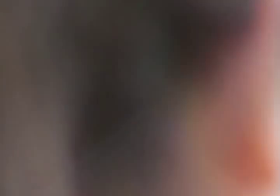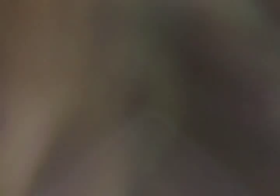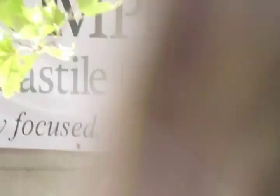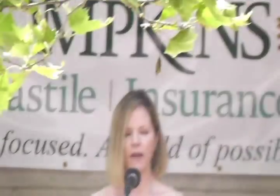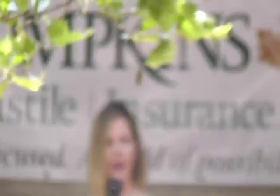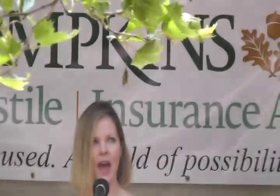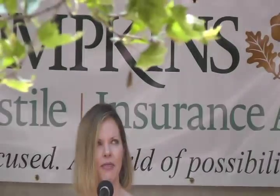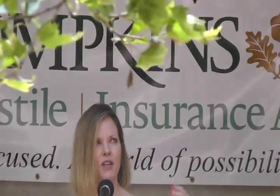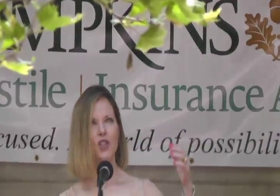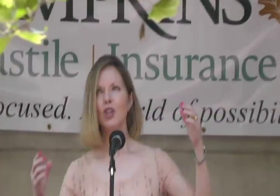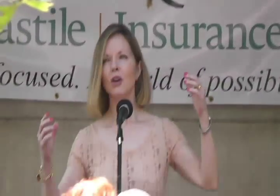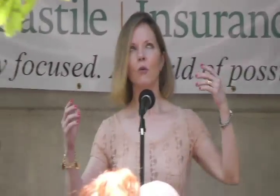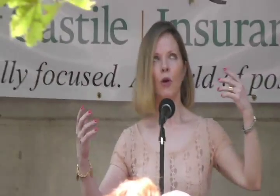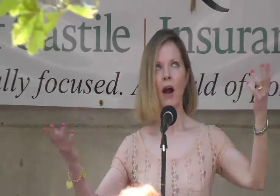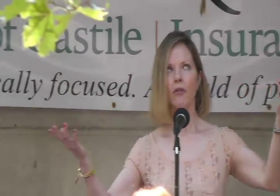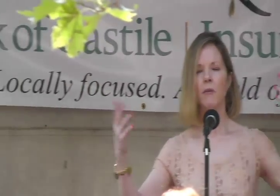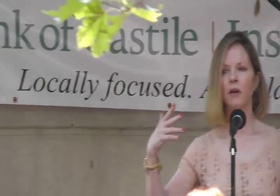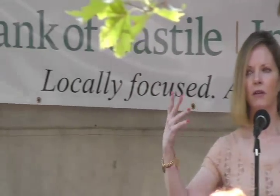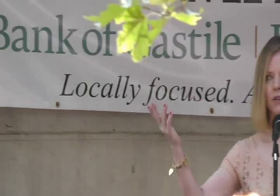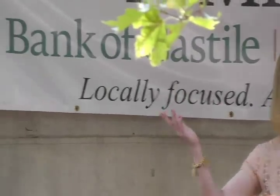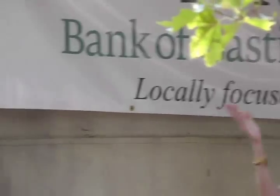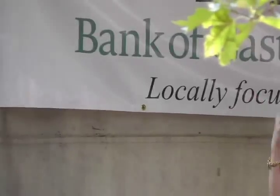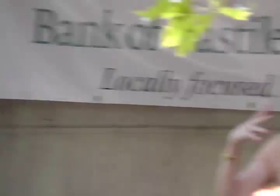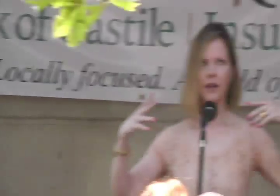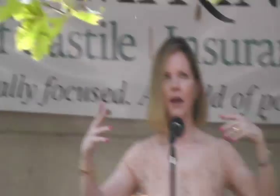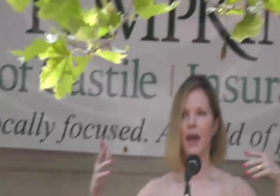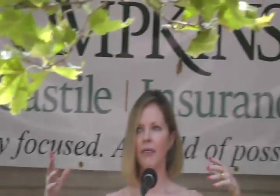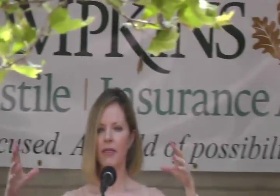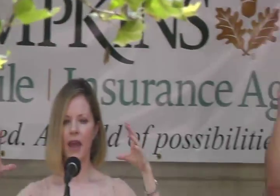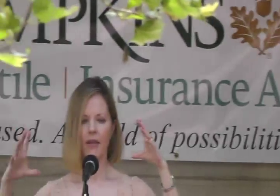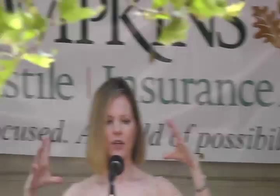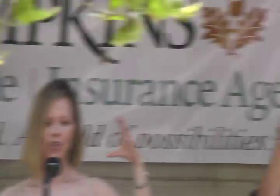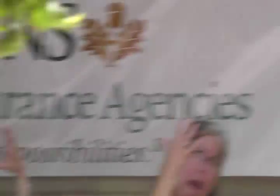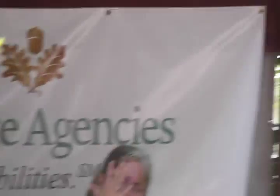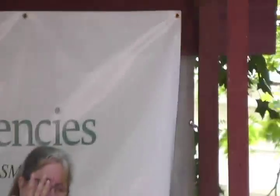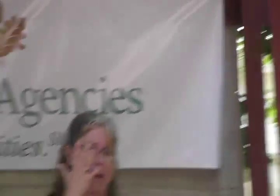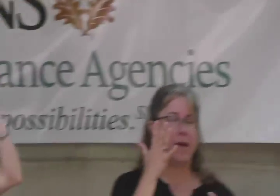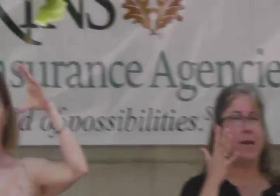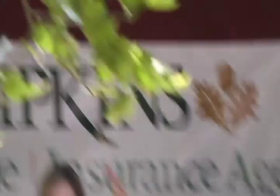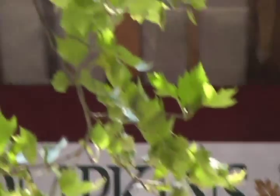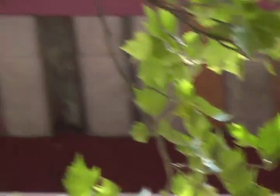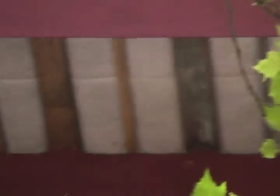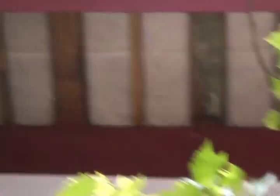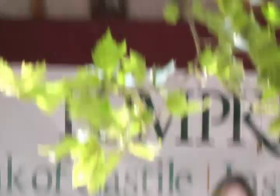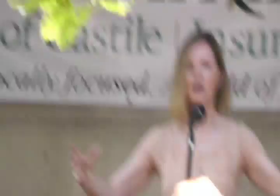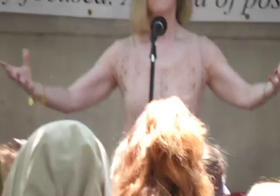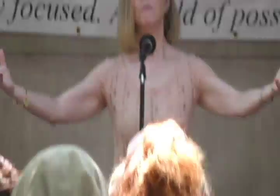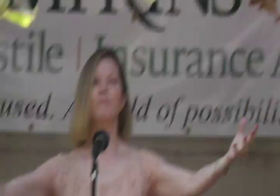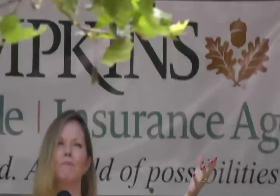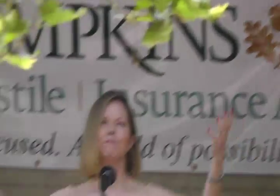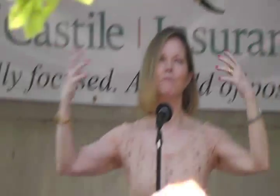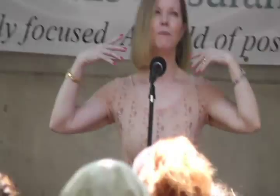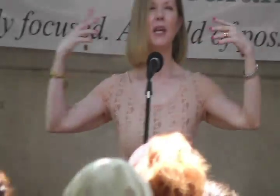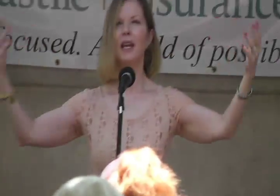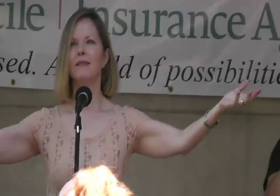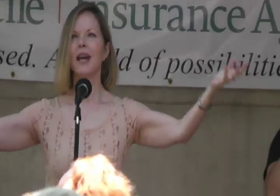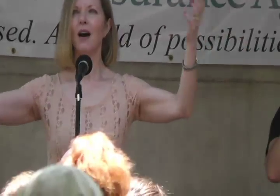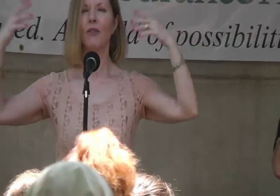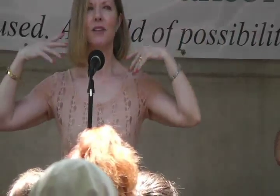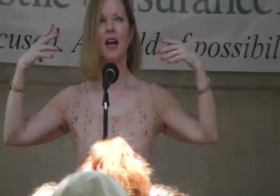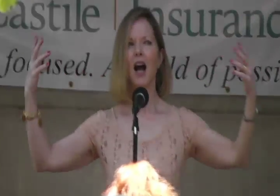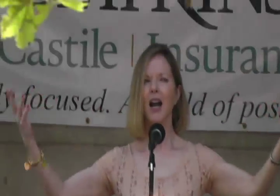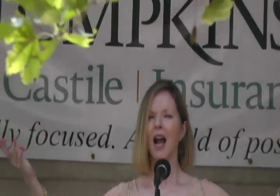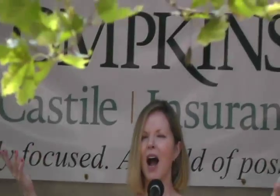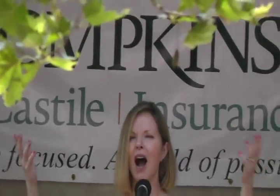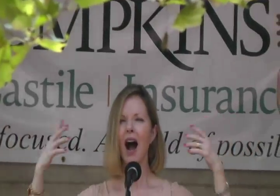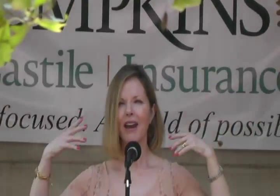station, and they had we're out in the middle of the bright sun, and then they had these huge arc lamps beating